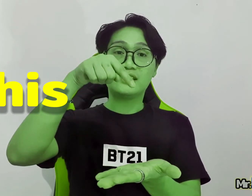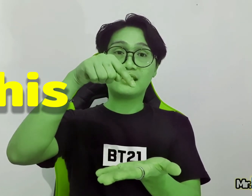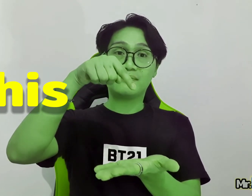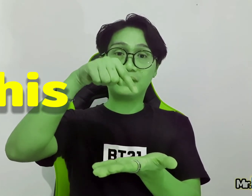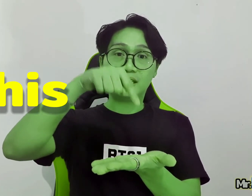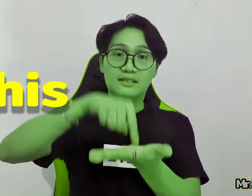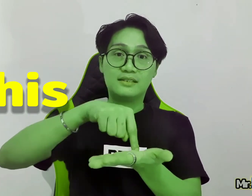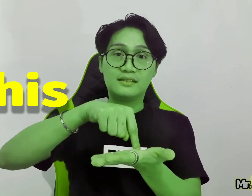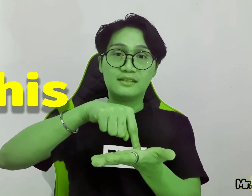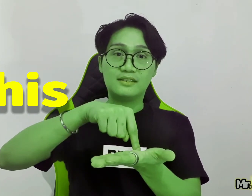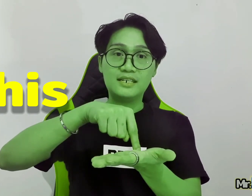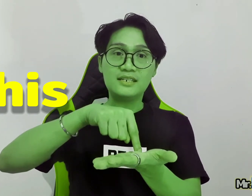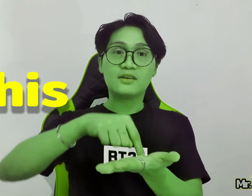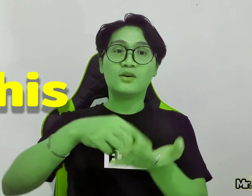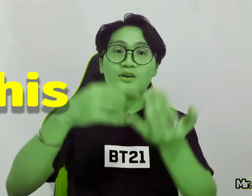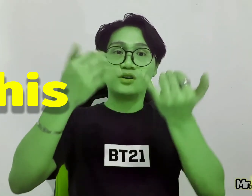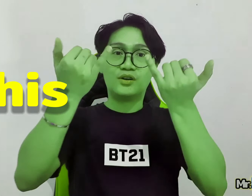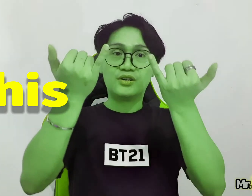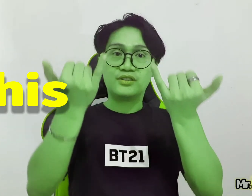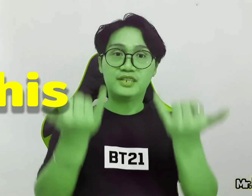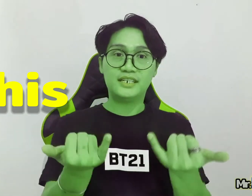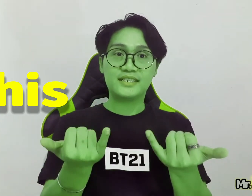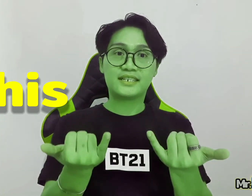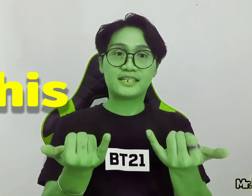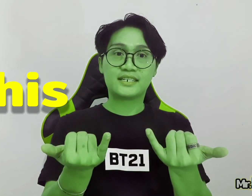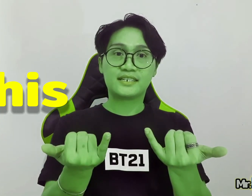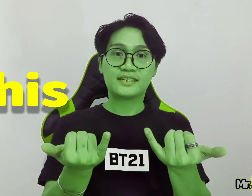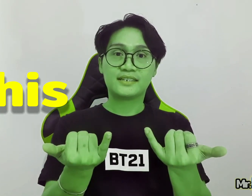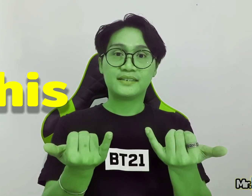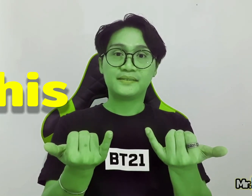can be this or this.